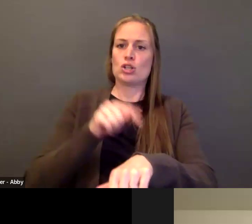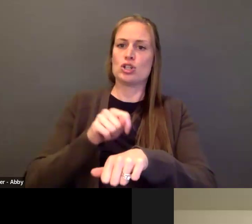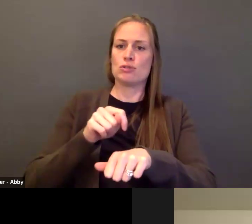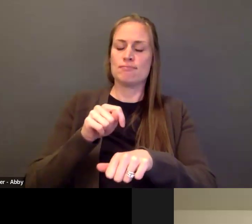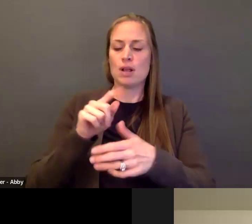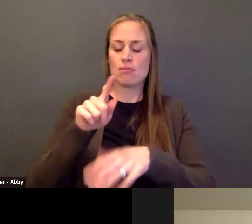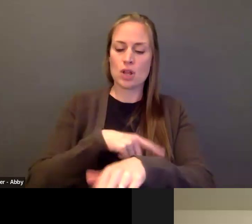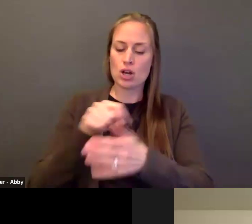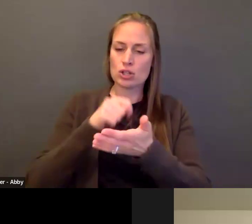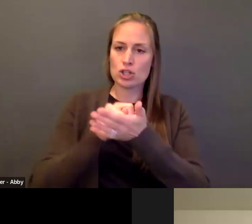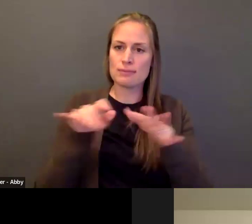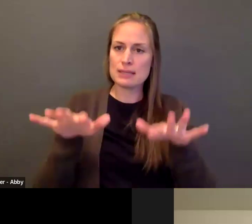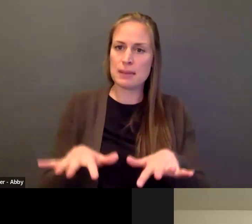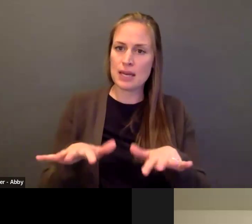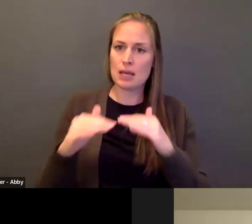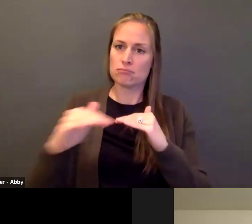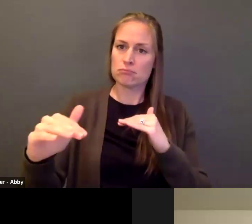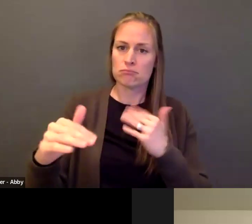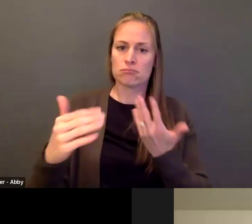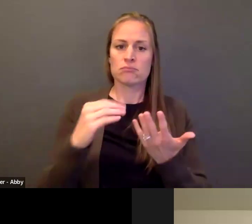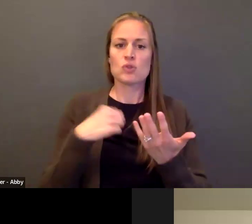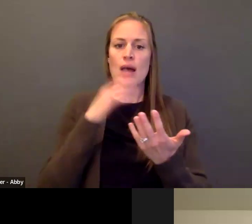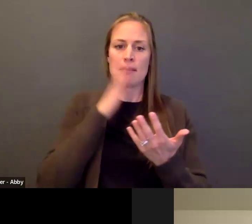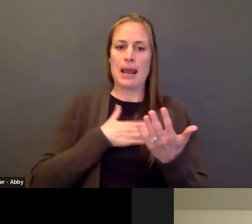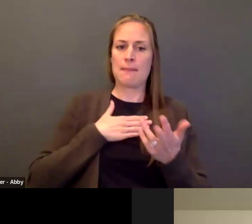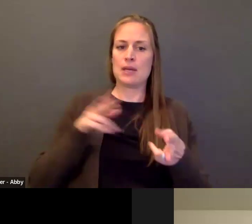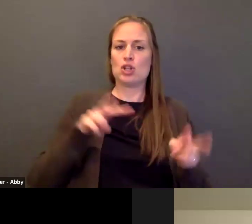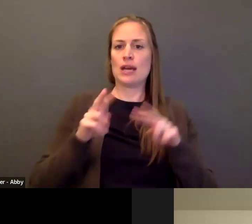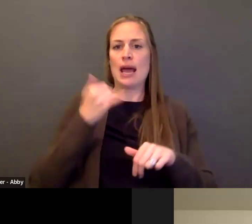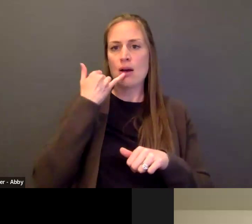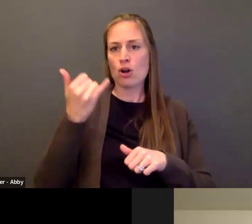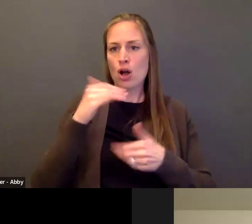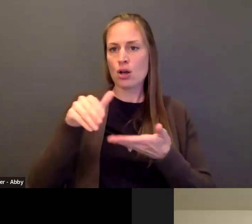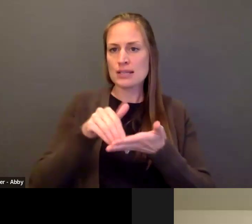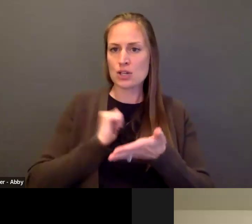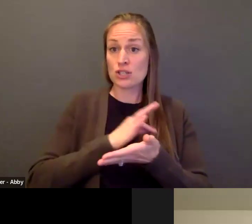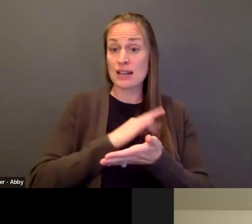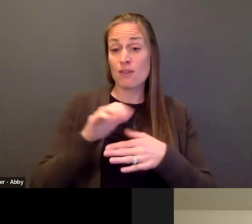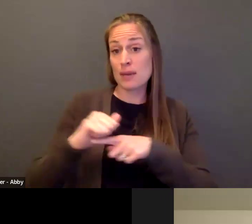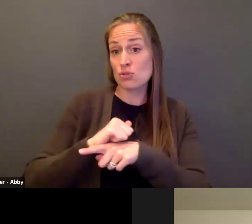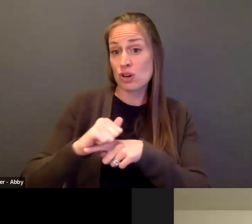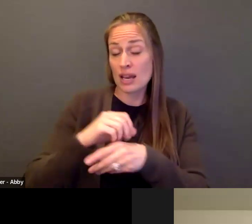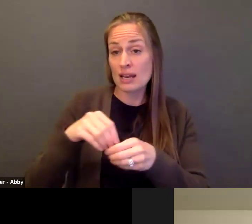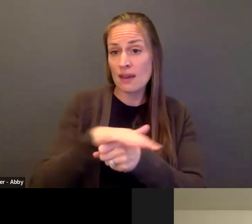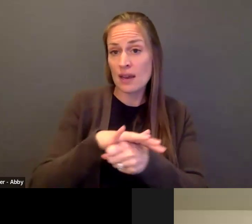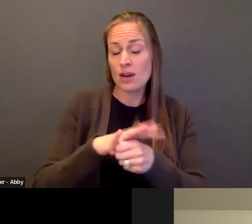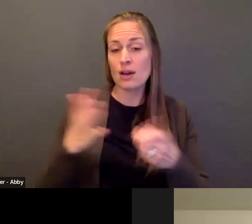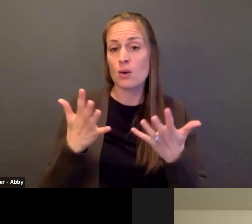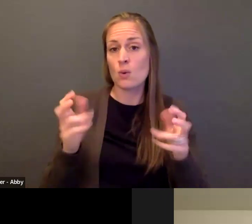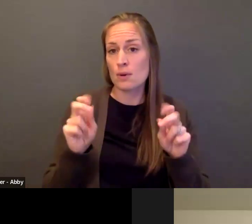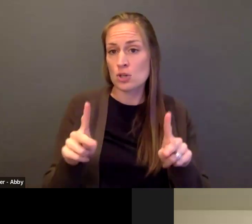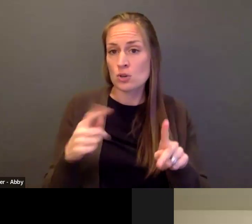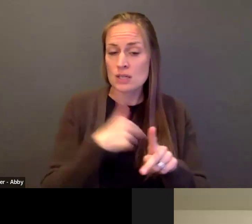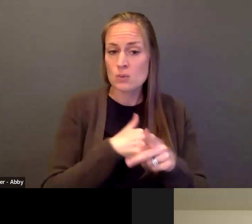DDA at how call center staff are being trained in this area, what opportunities there are, and making sure we have a knowledge of the